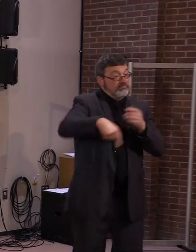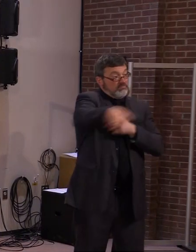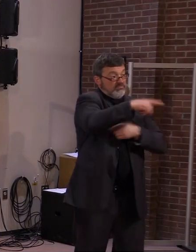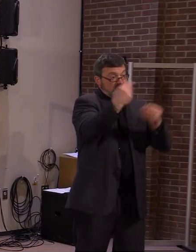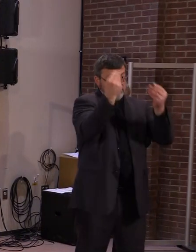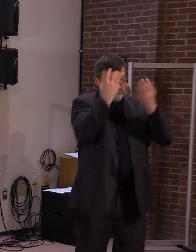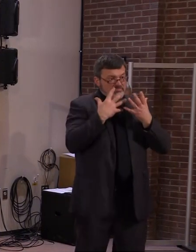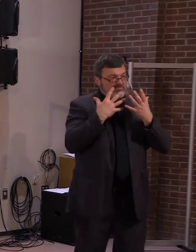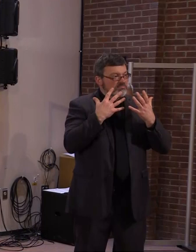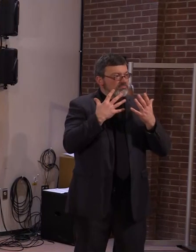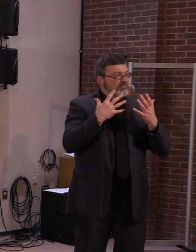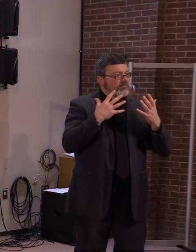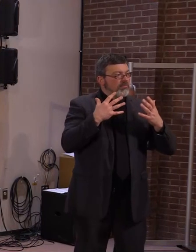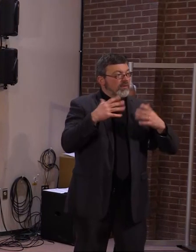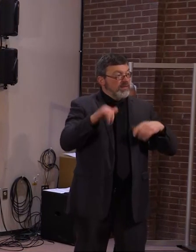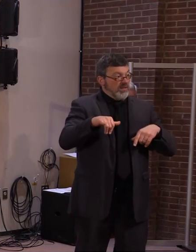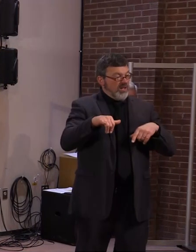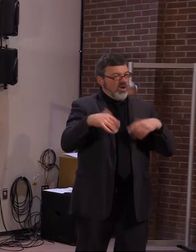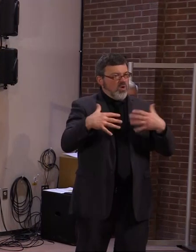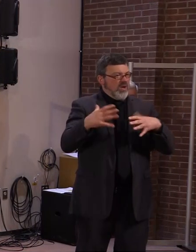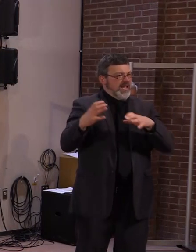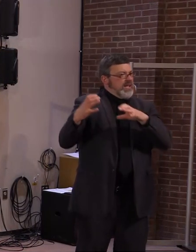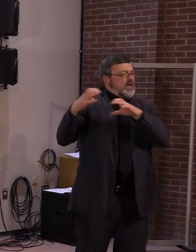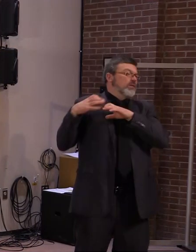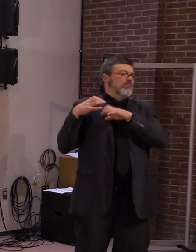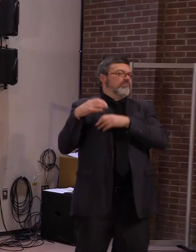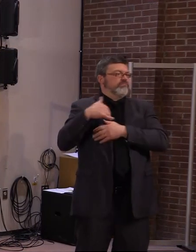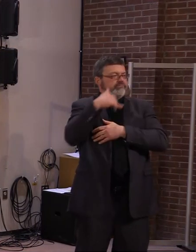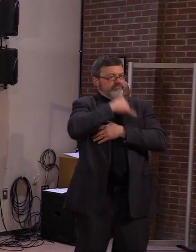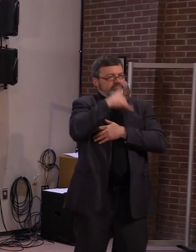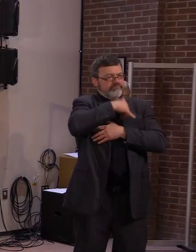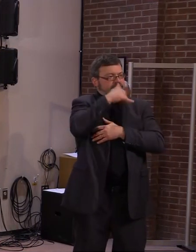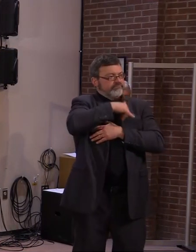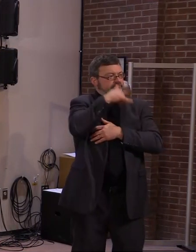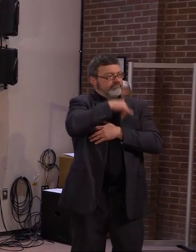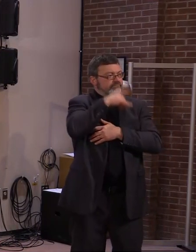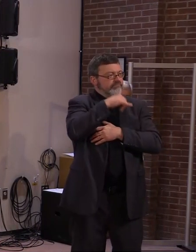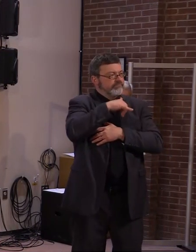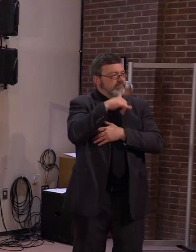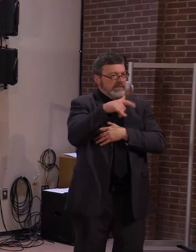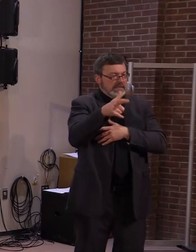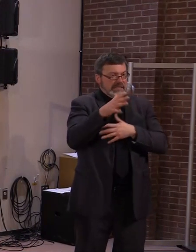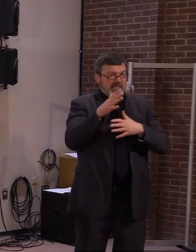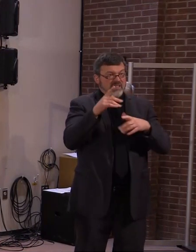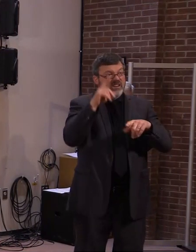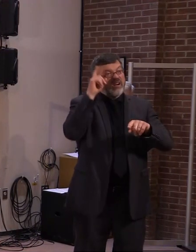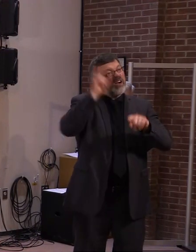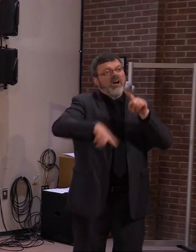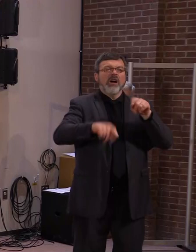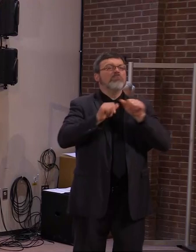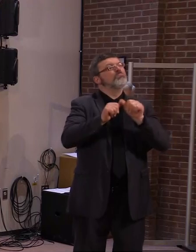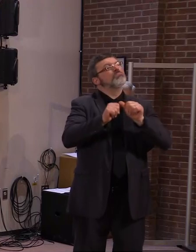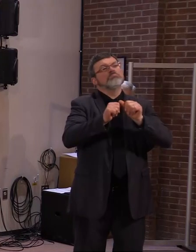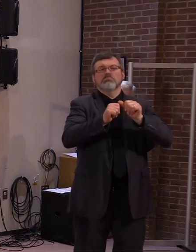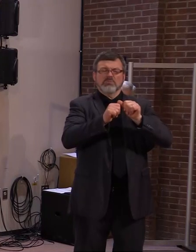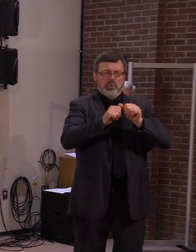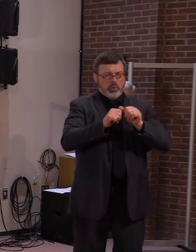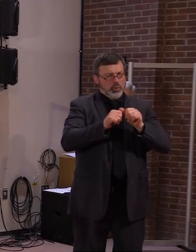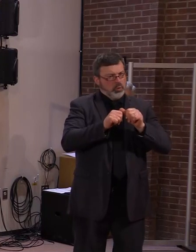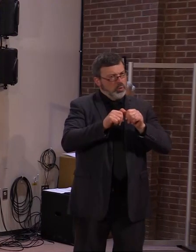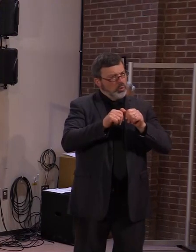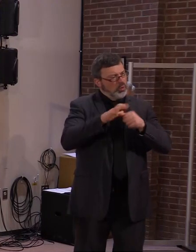workload in this moment of high case counts is largely unsustainable from their perspective. And I think that ties back directly